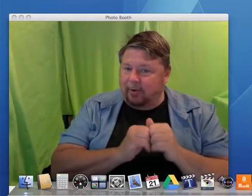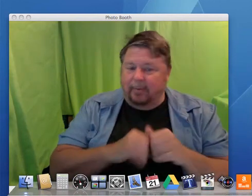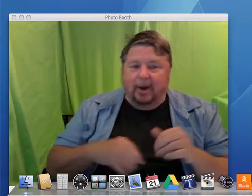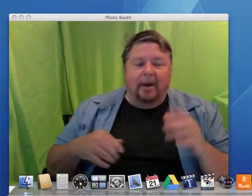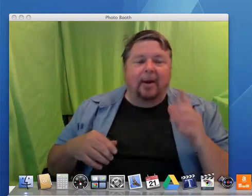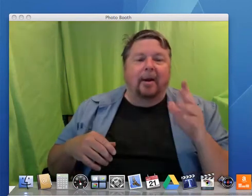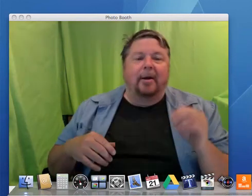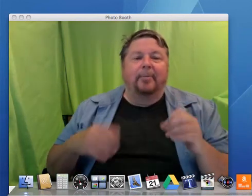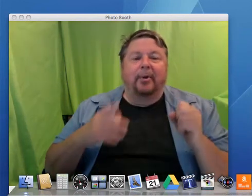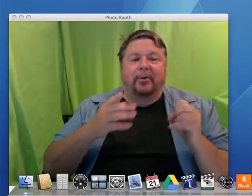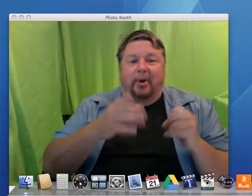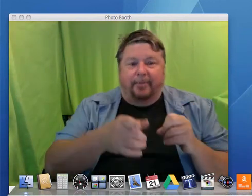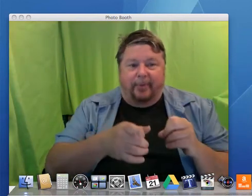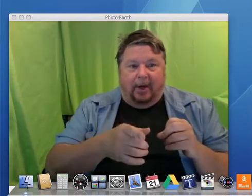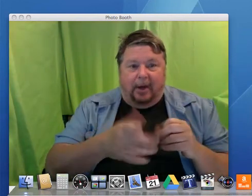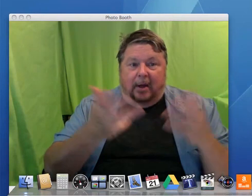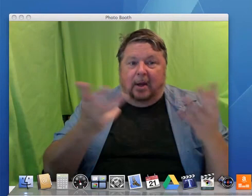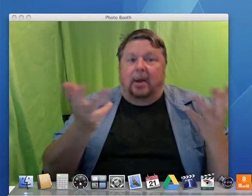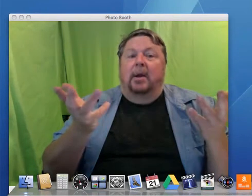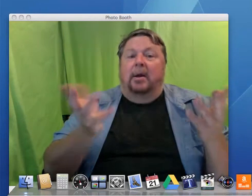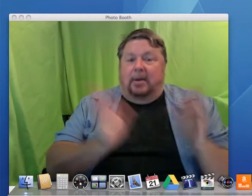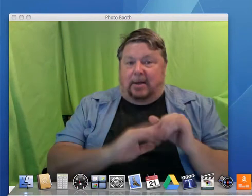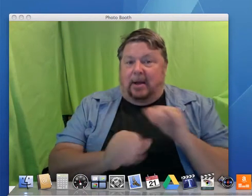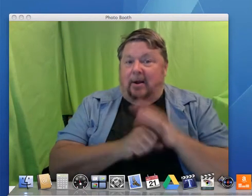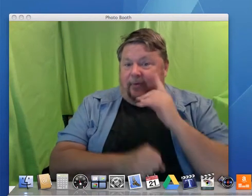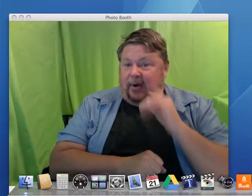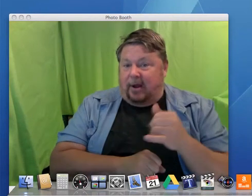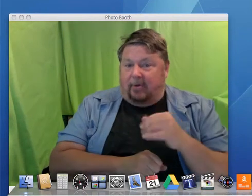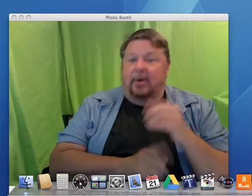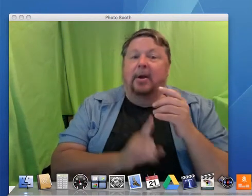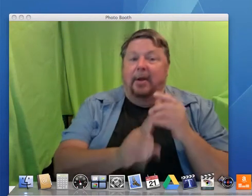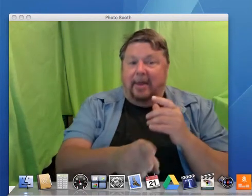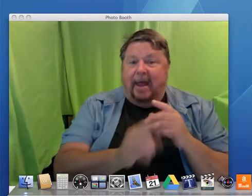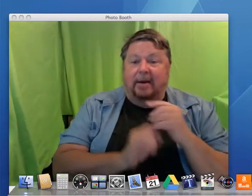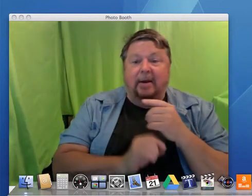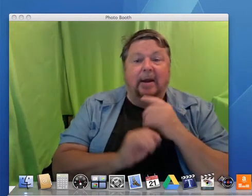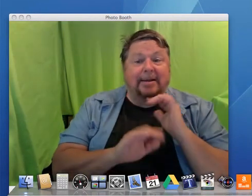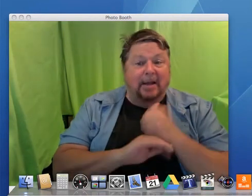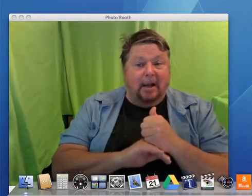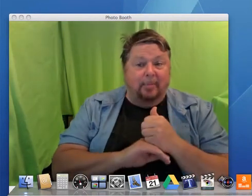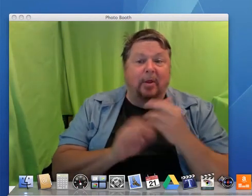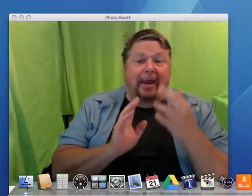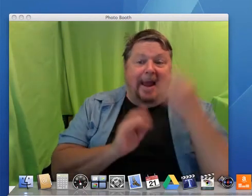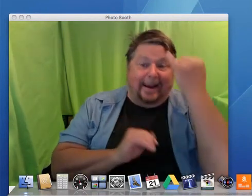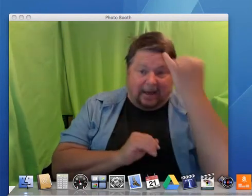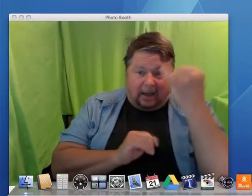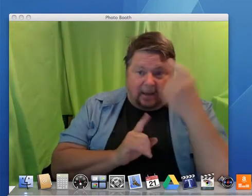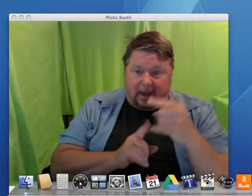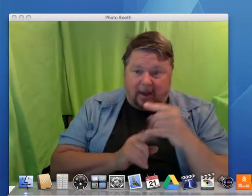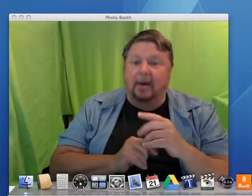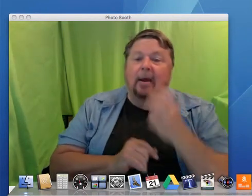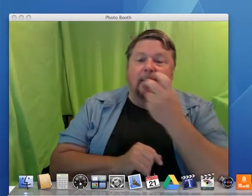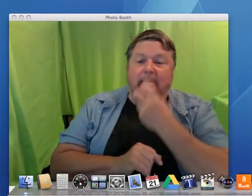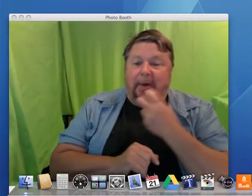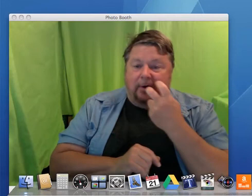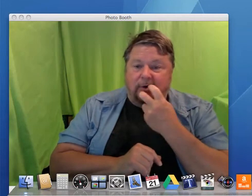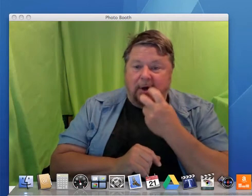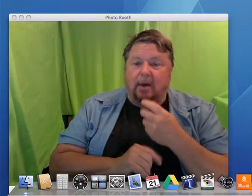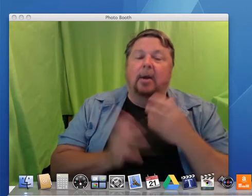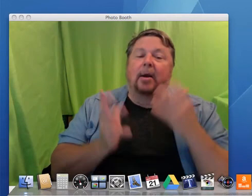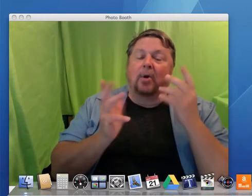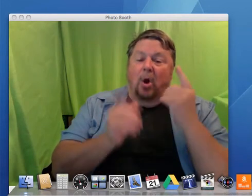together. So, enough for now. That set up the idea that